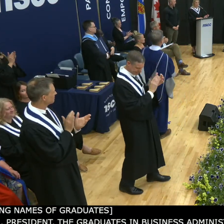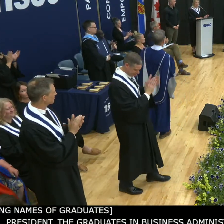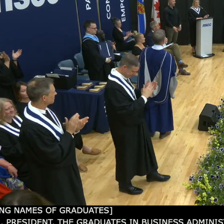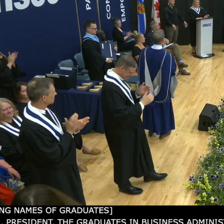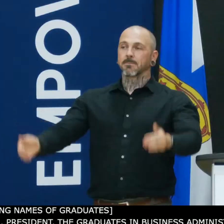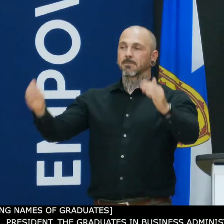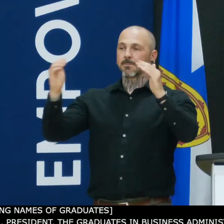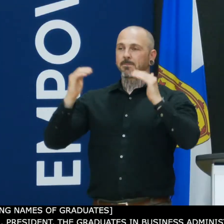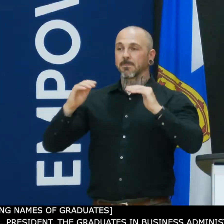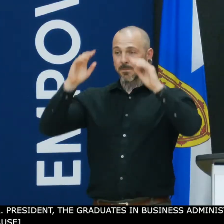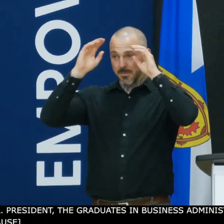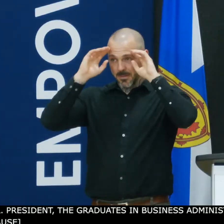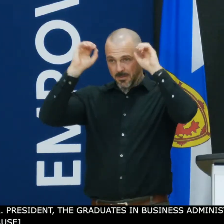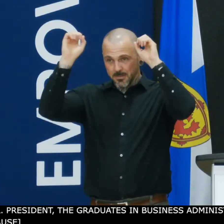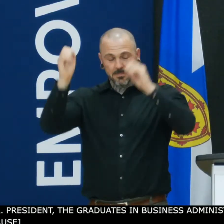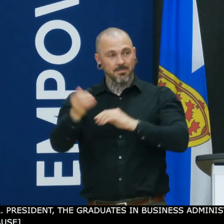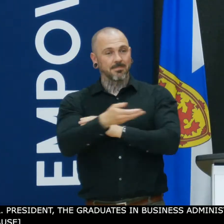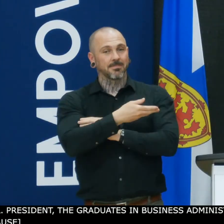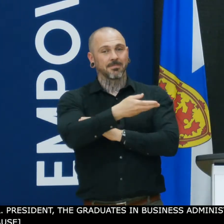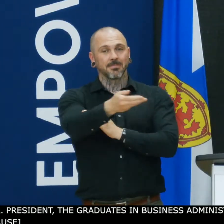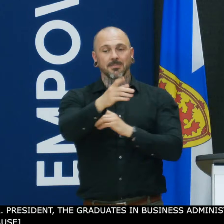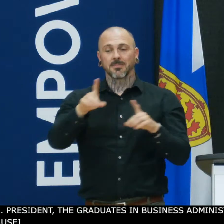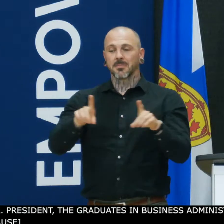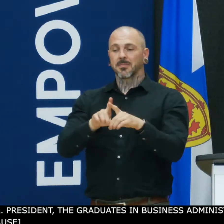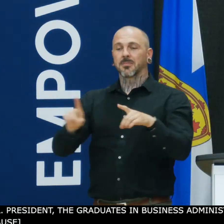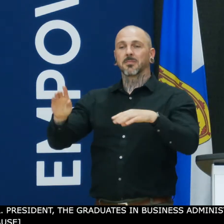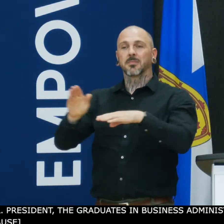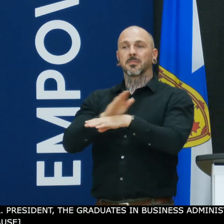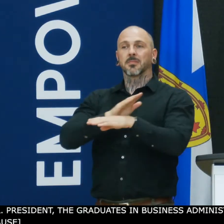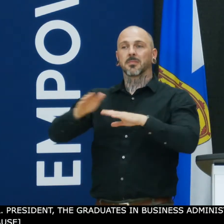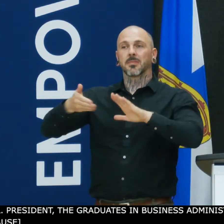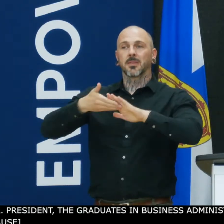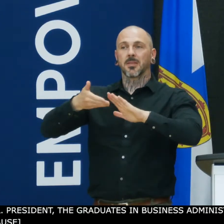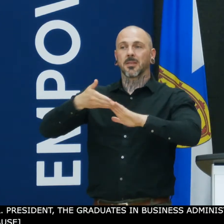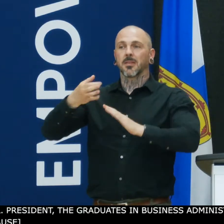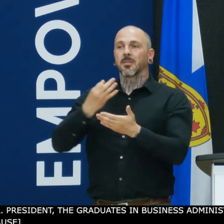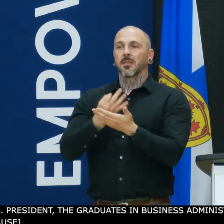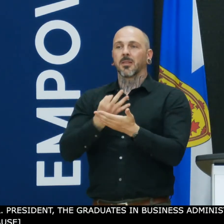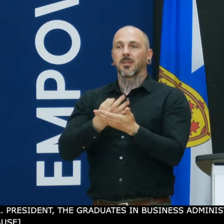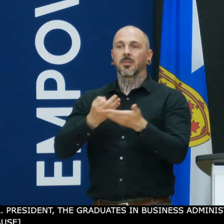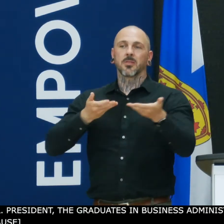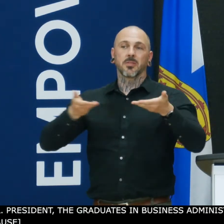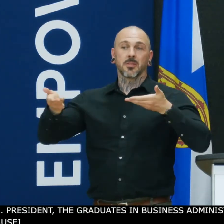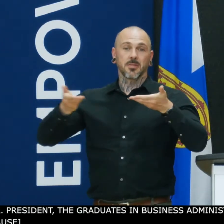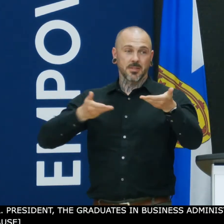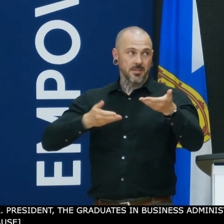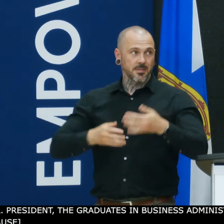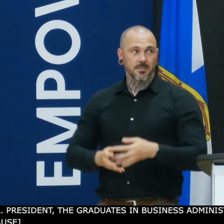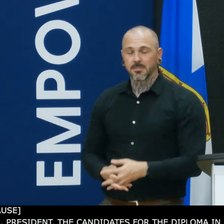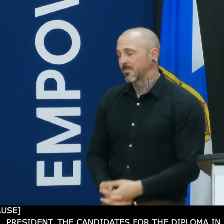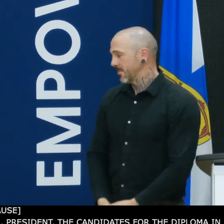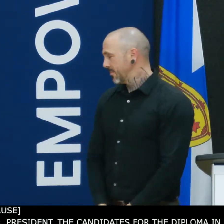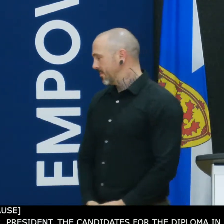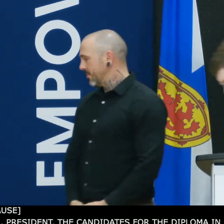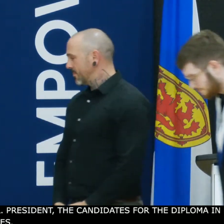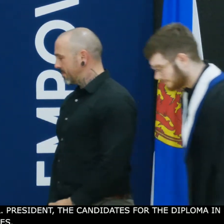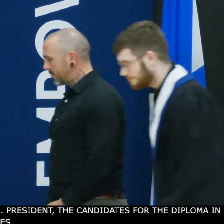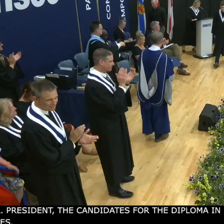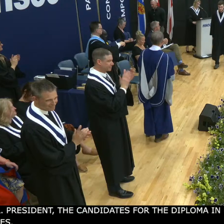Mr. President, the candidates for the Diploma in Business Administration Financial Services, Jackson Bond.